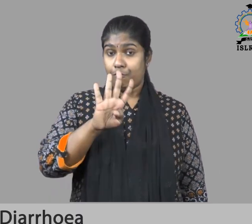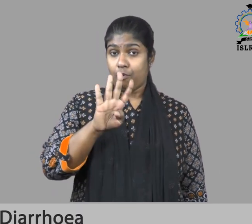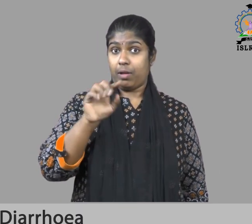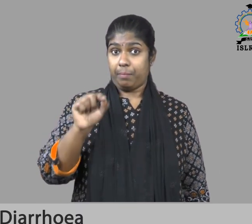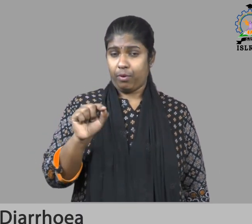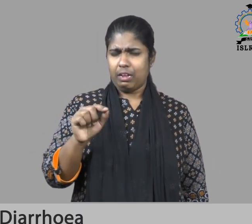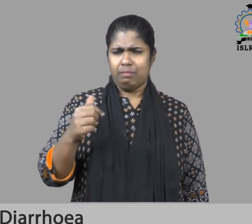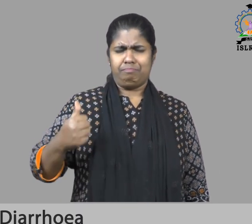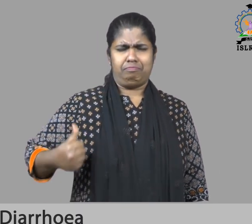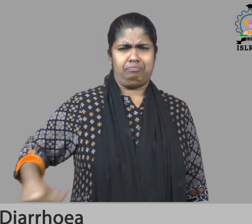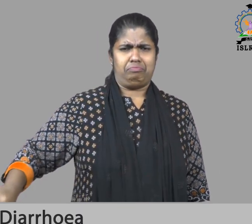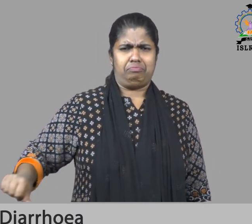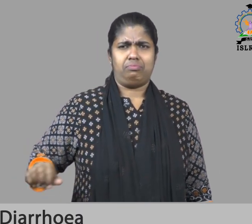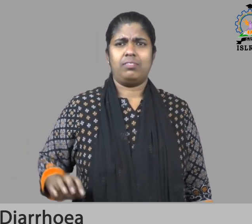Point 4. Diarrhea.